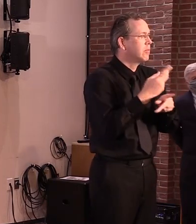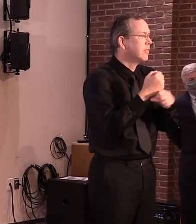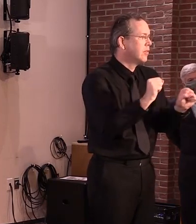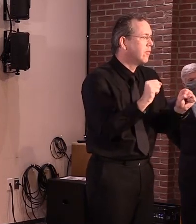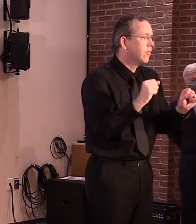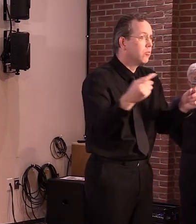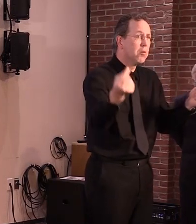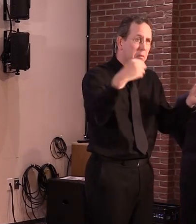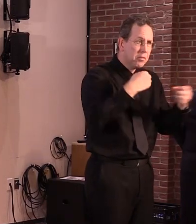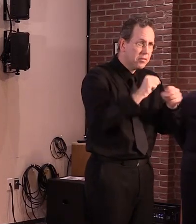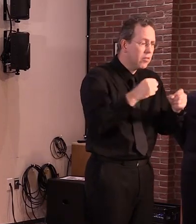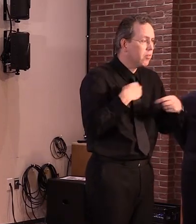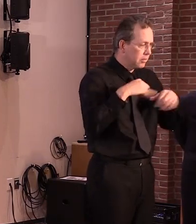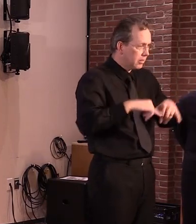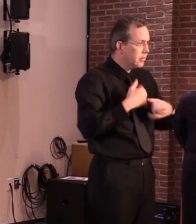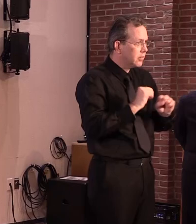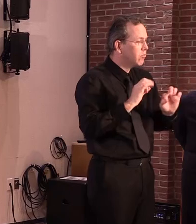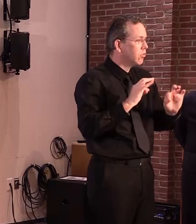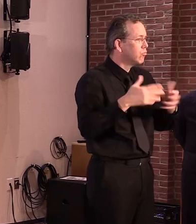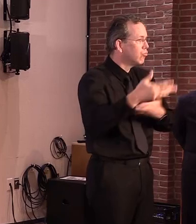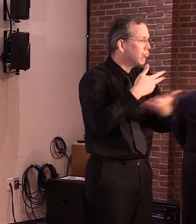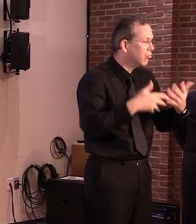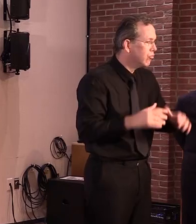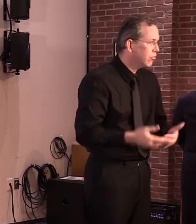Dana Gray, Caledonia Record.